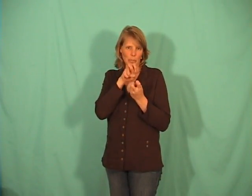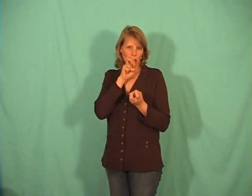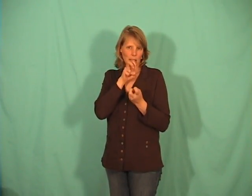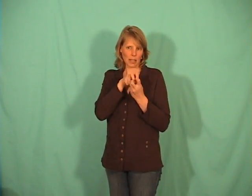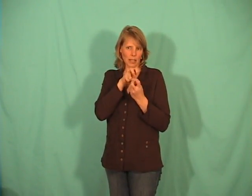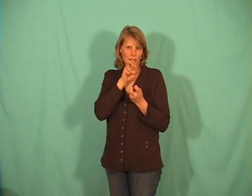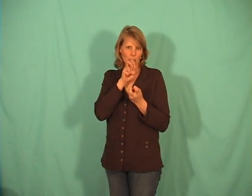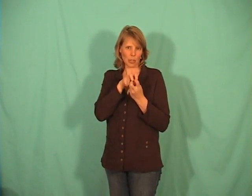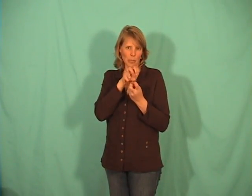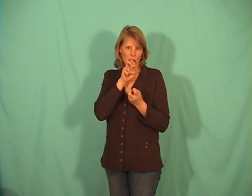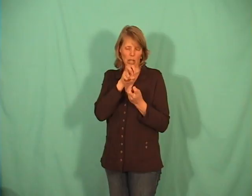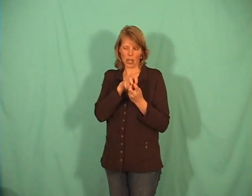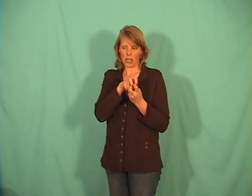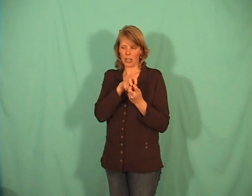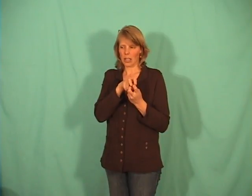chipmunk, chipmunk.